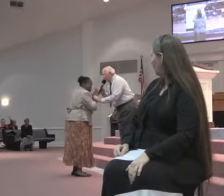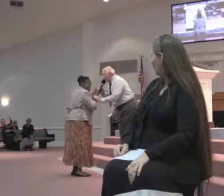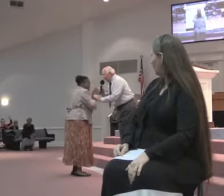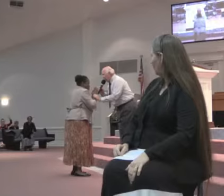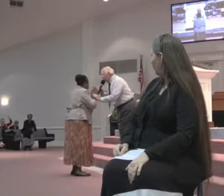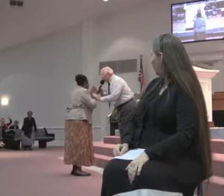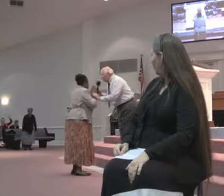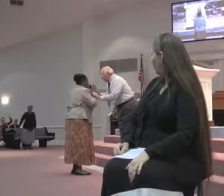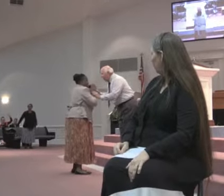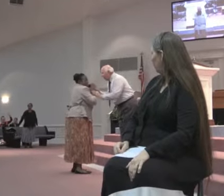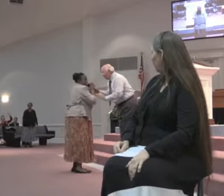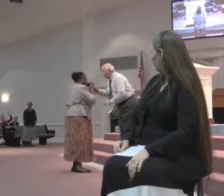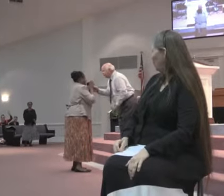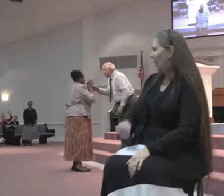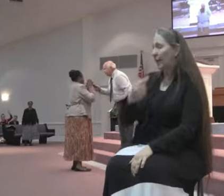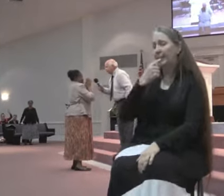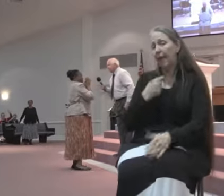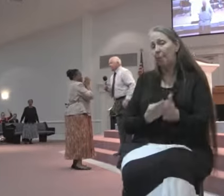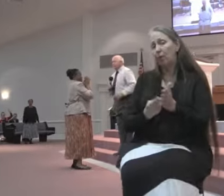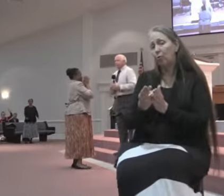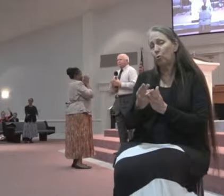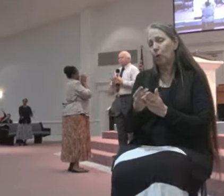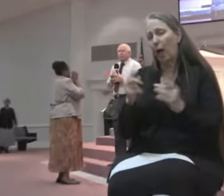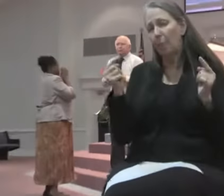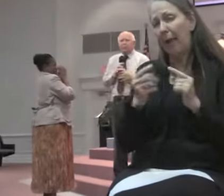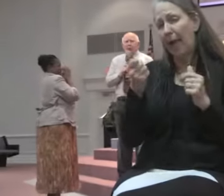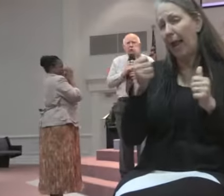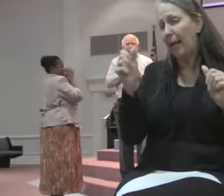Church, I'm not hurting anymore.